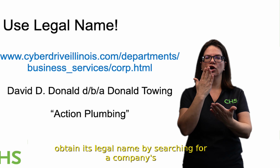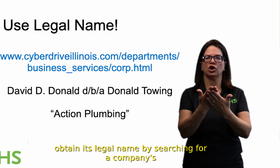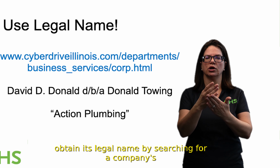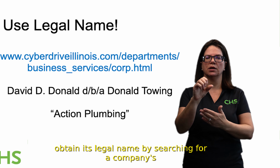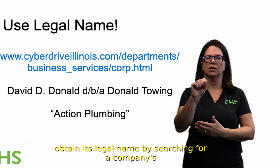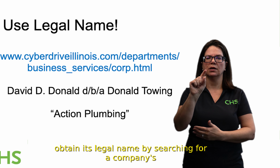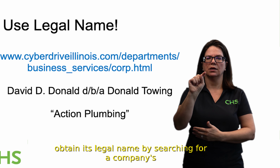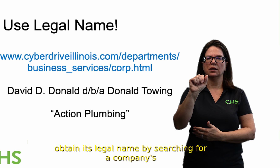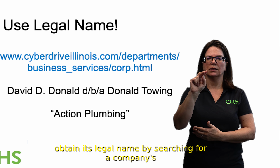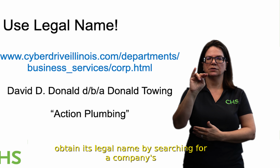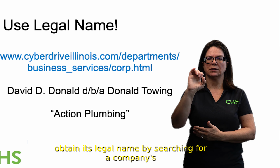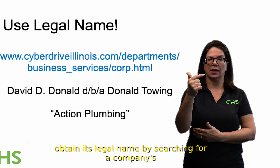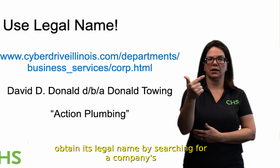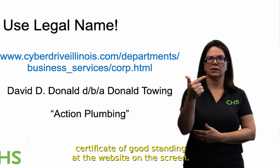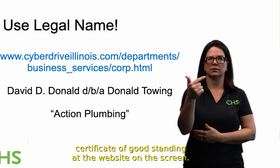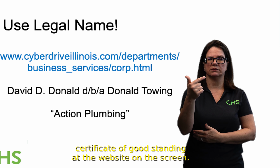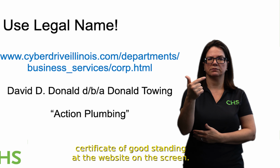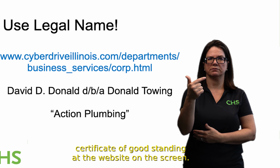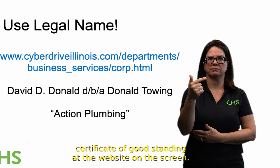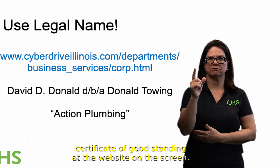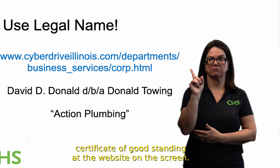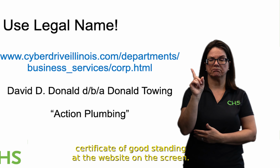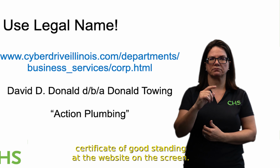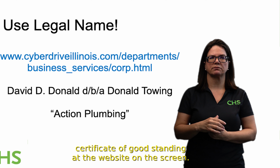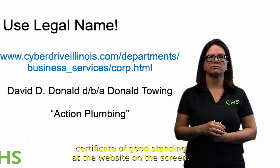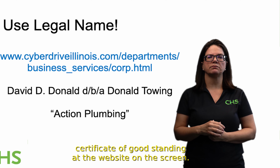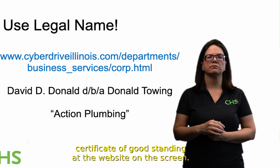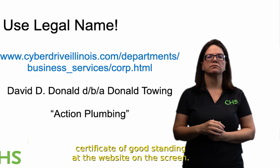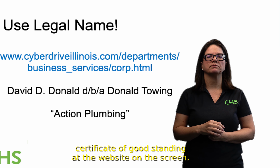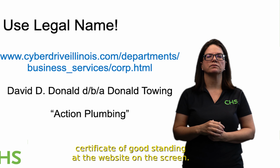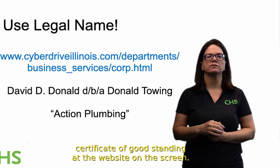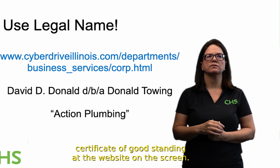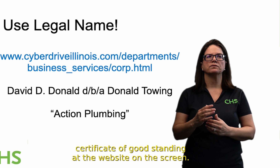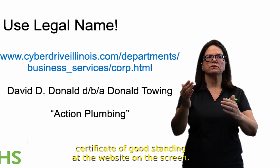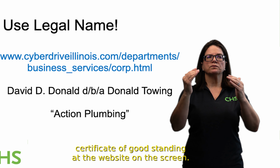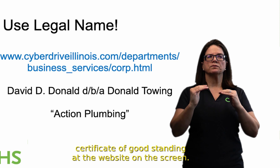a company's certificate of good standing at the website on the screen.